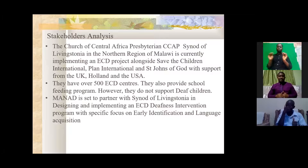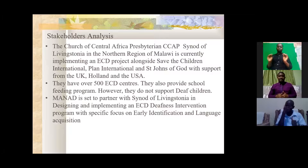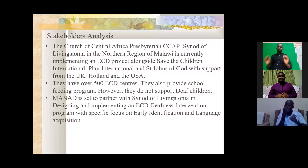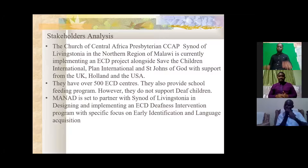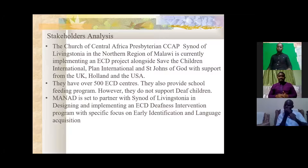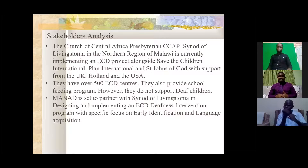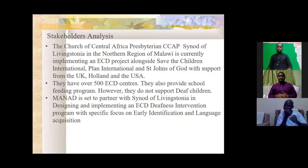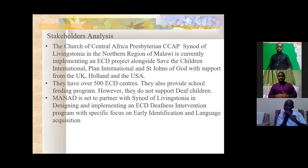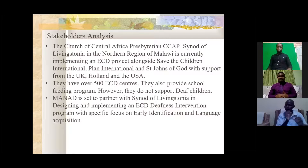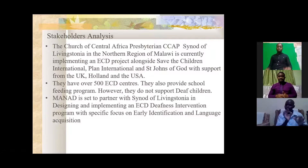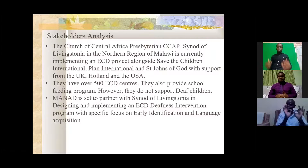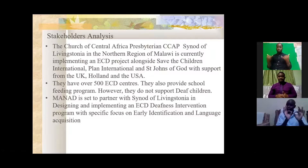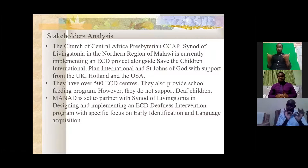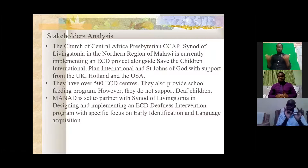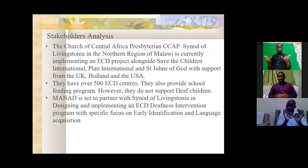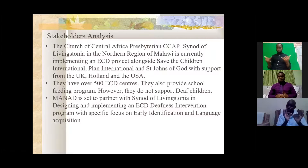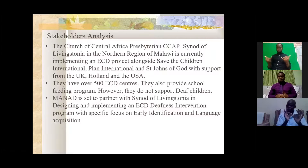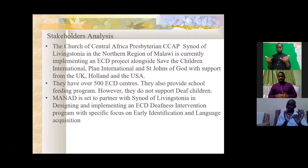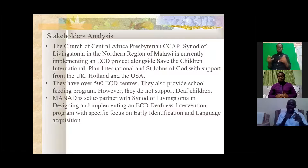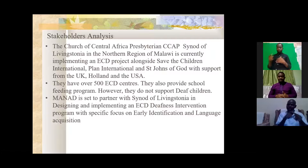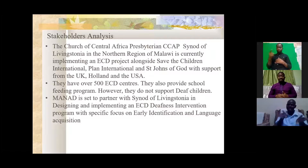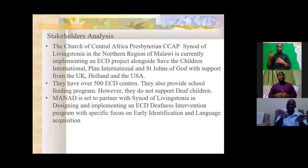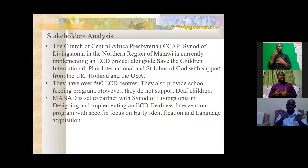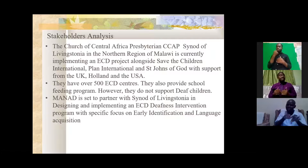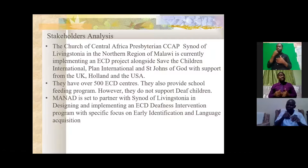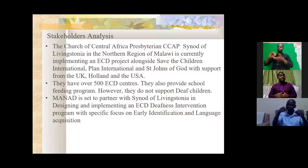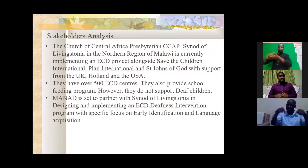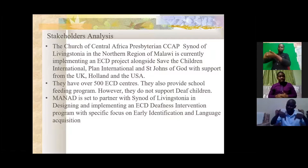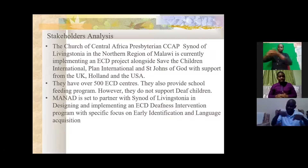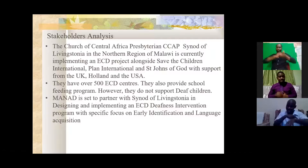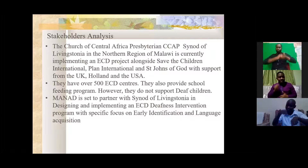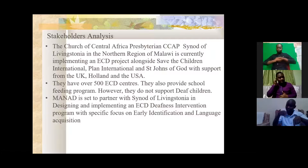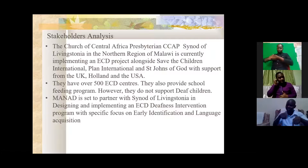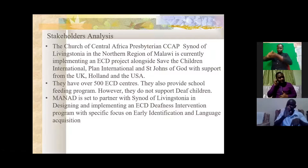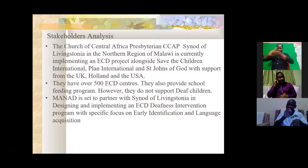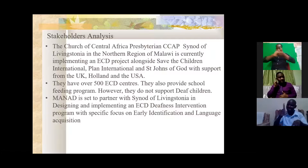So far now, Manad is set to partner with the Synod of Livingstonia